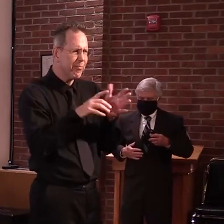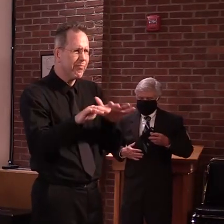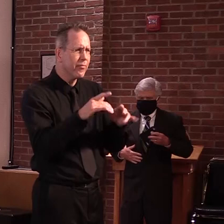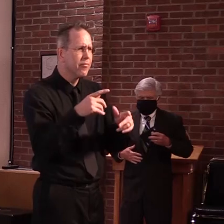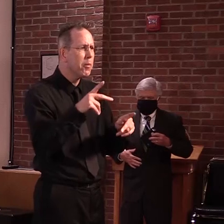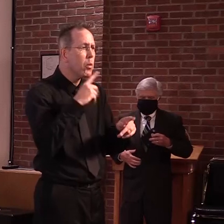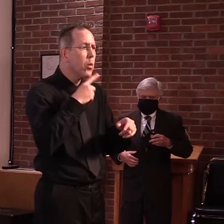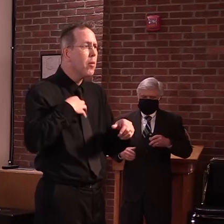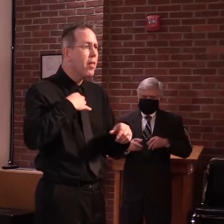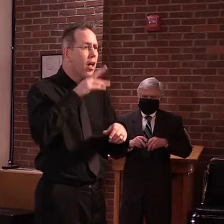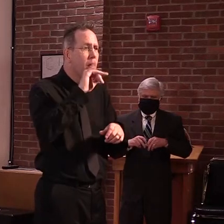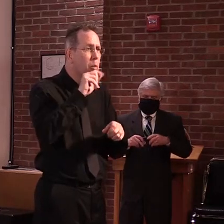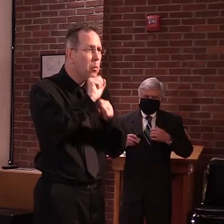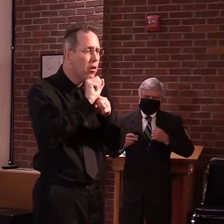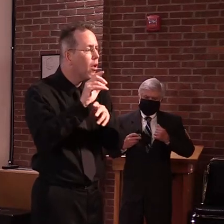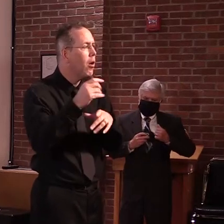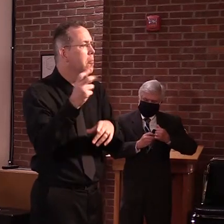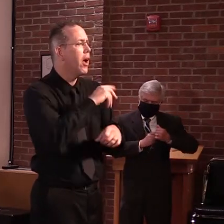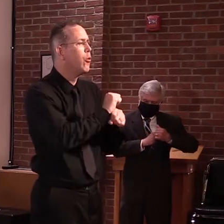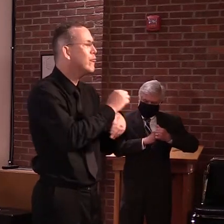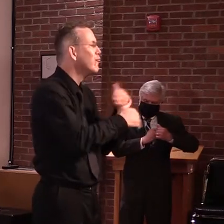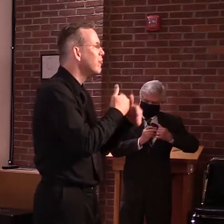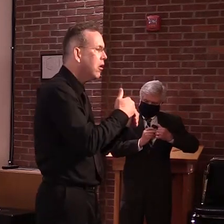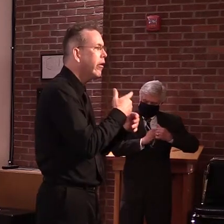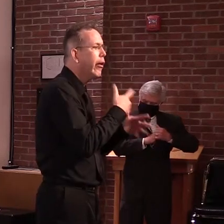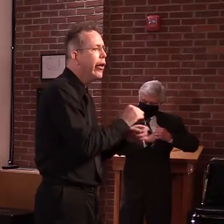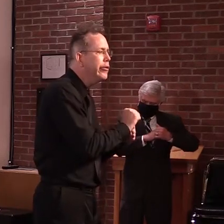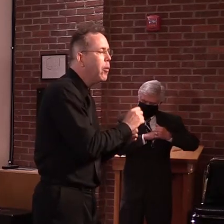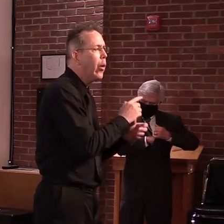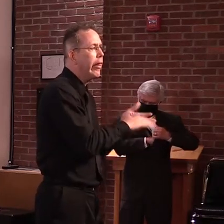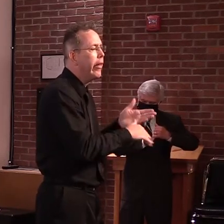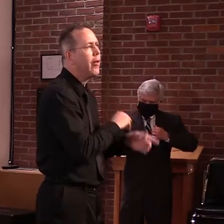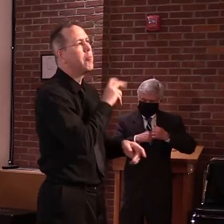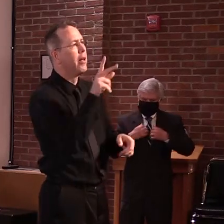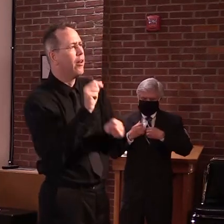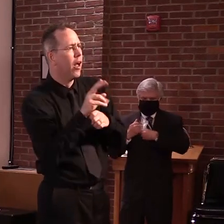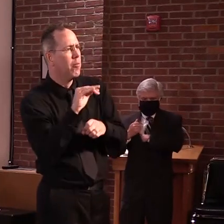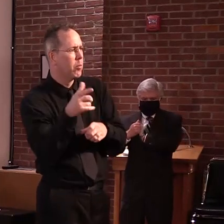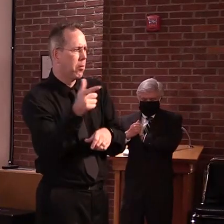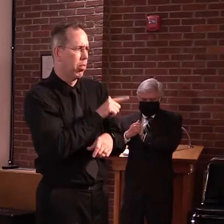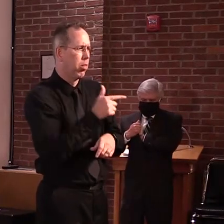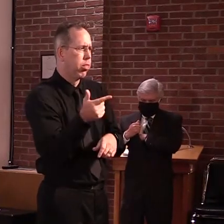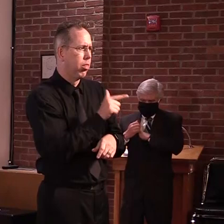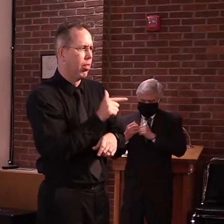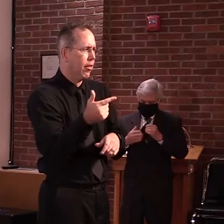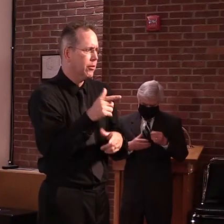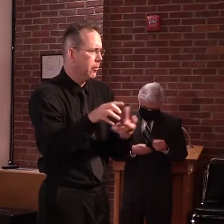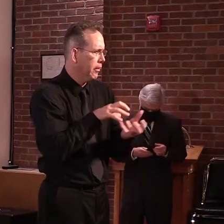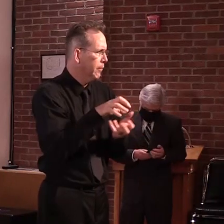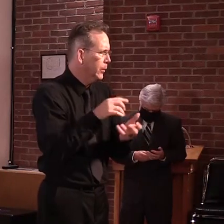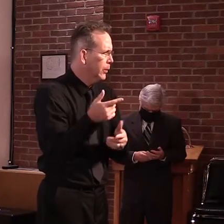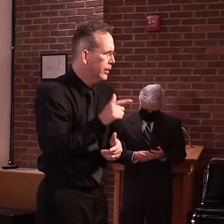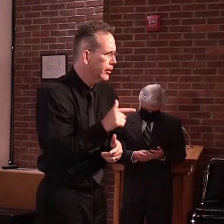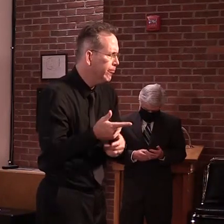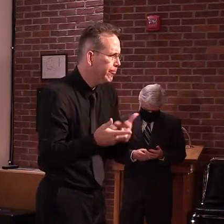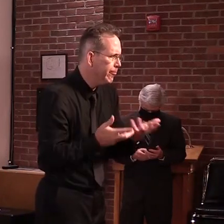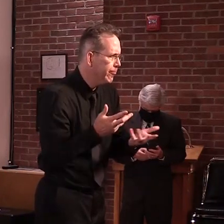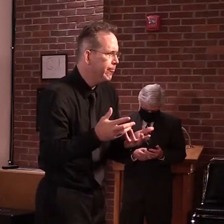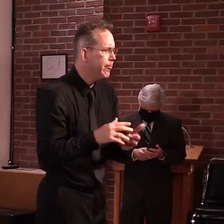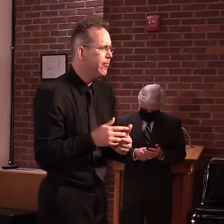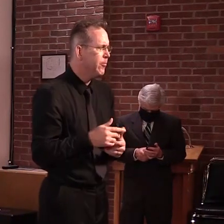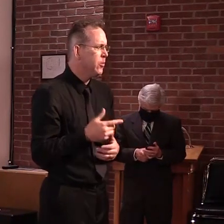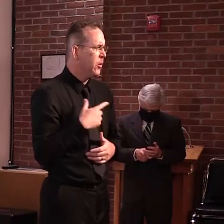initial claims in the amount of about anywhere from 250 to 300 initial claims per